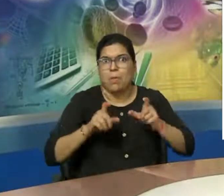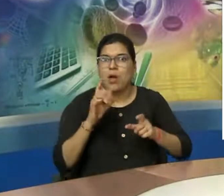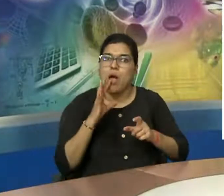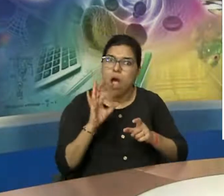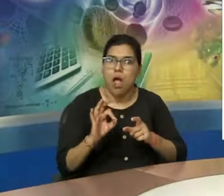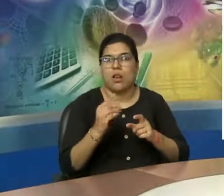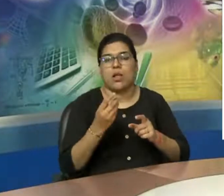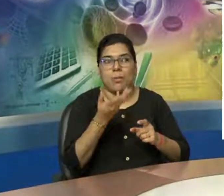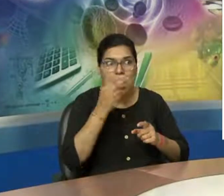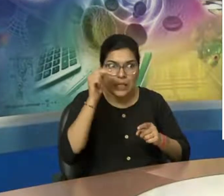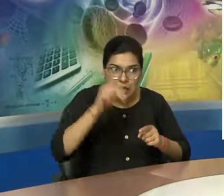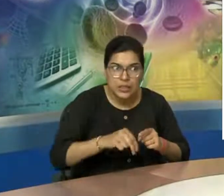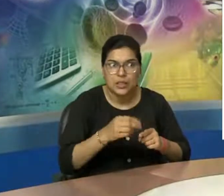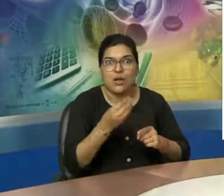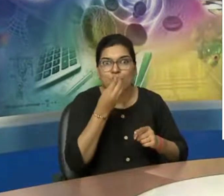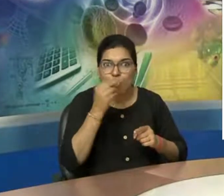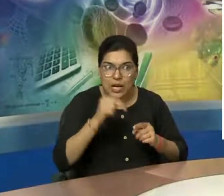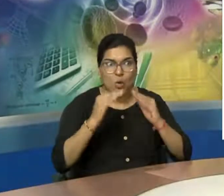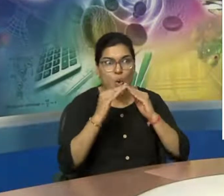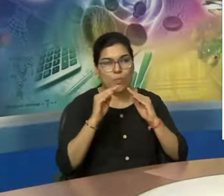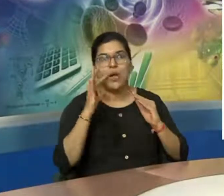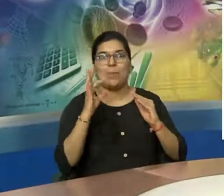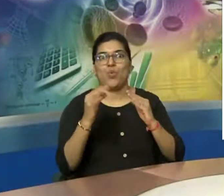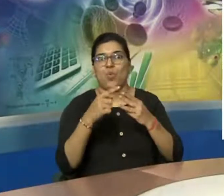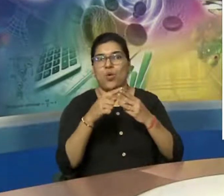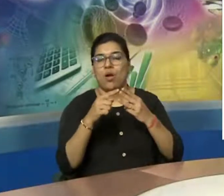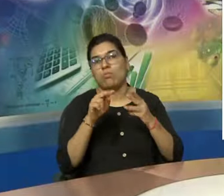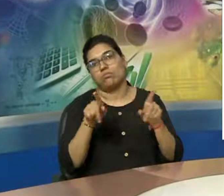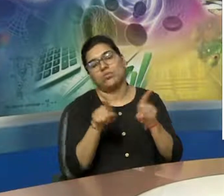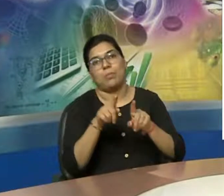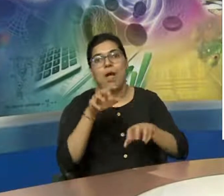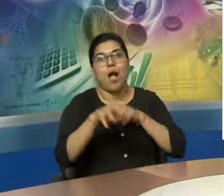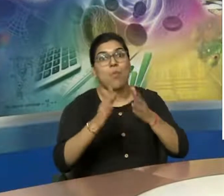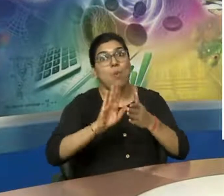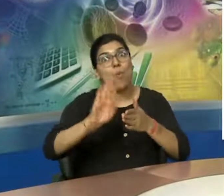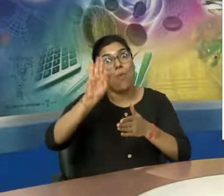That is water, food or shelters.